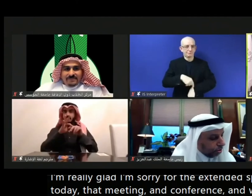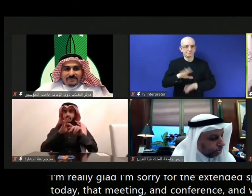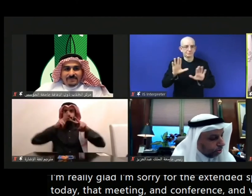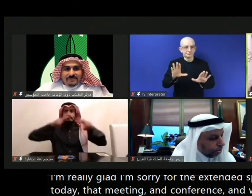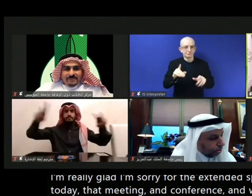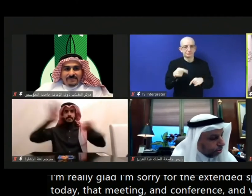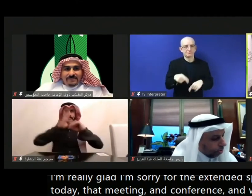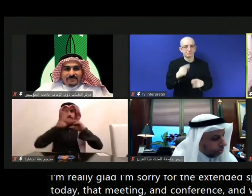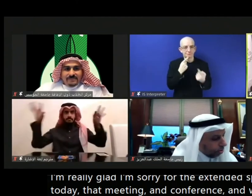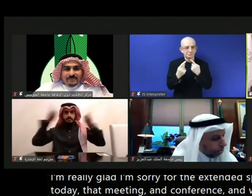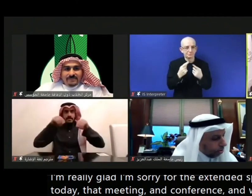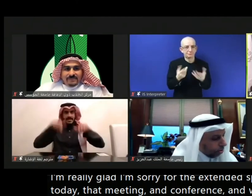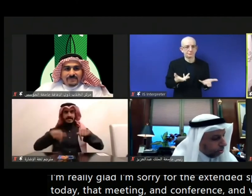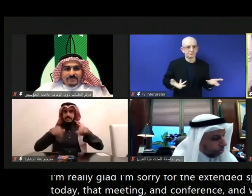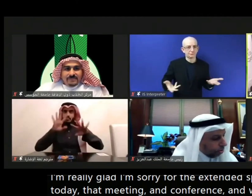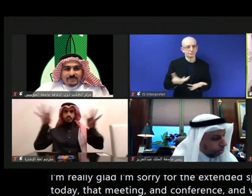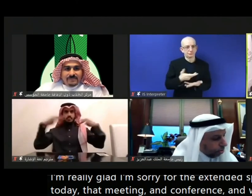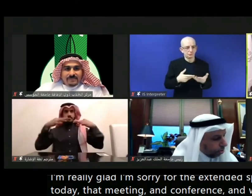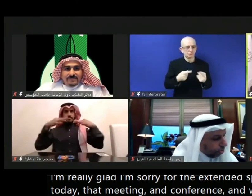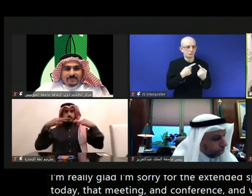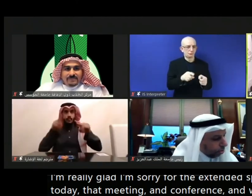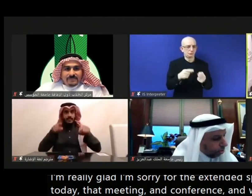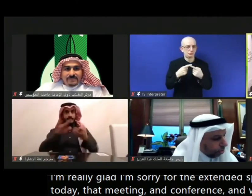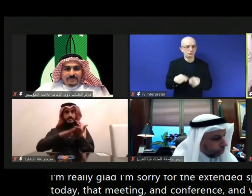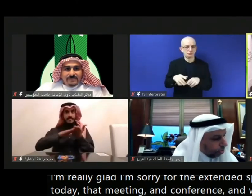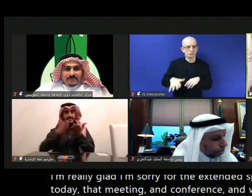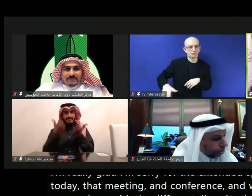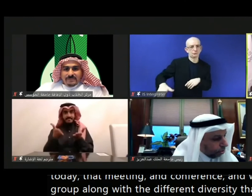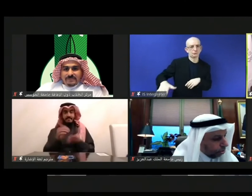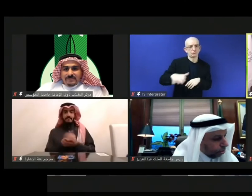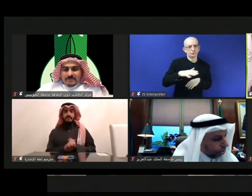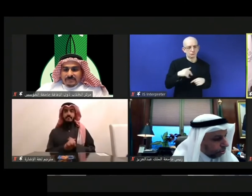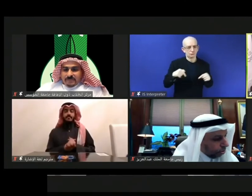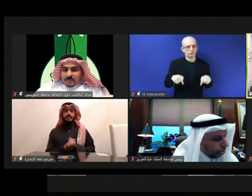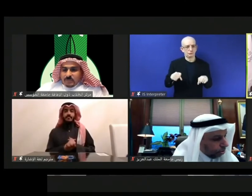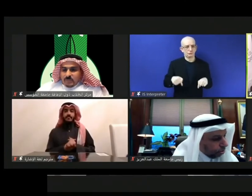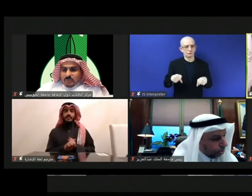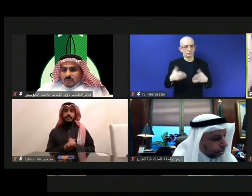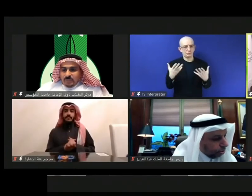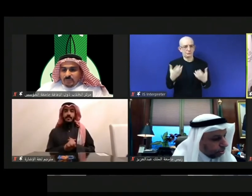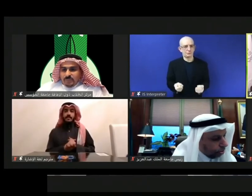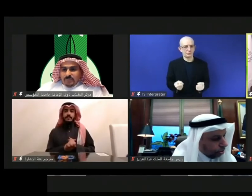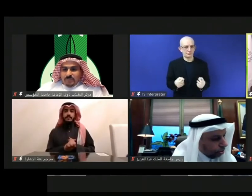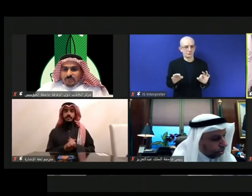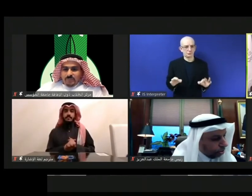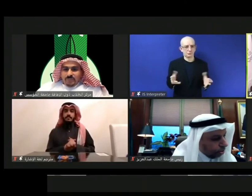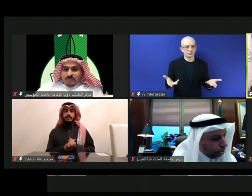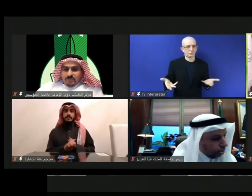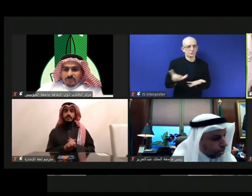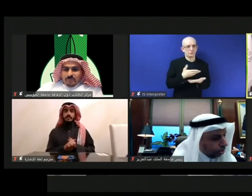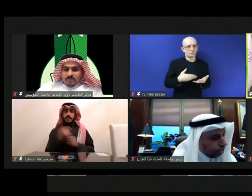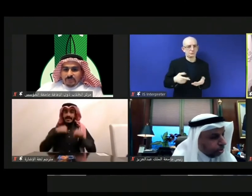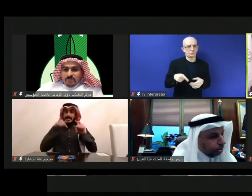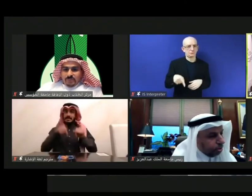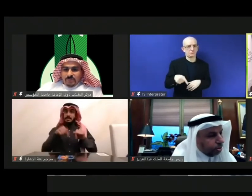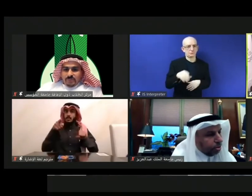we have in this platform, this shows how much the disability doesn't